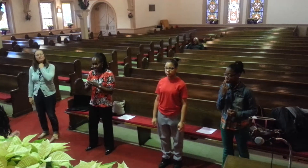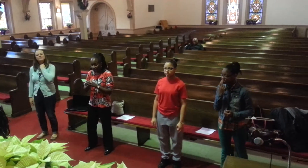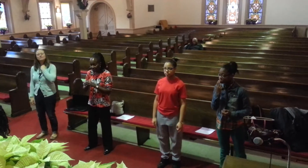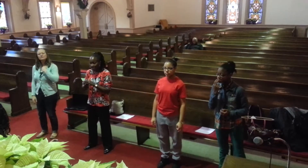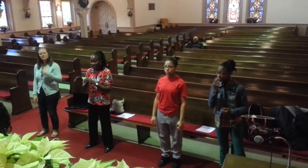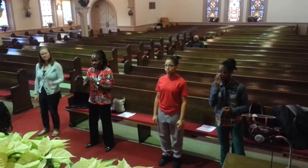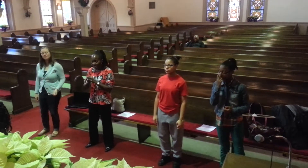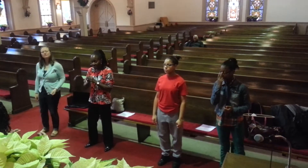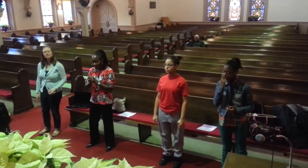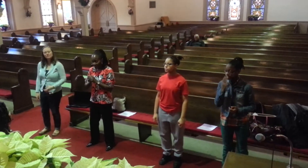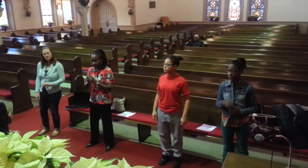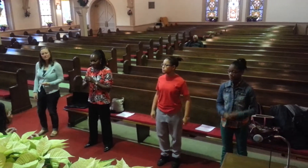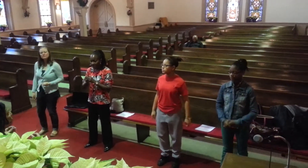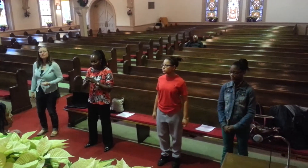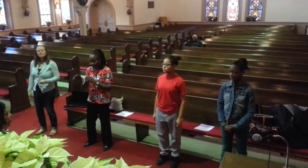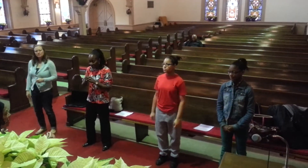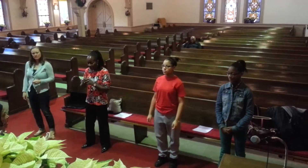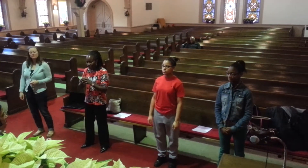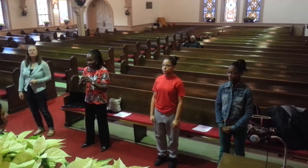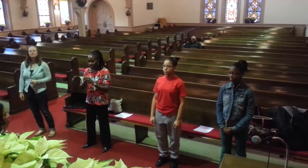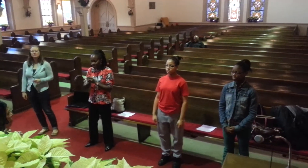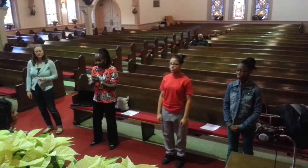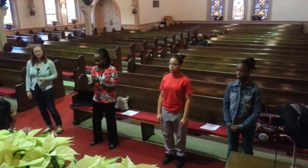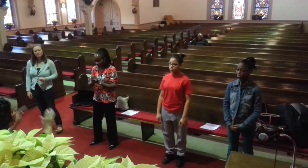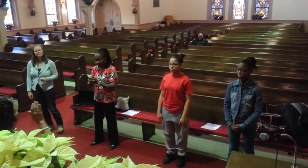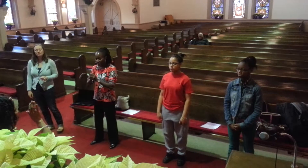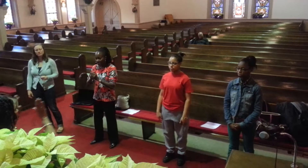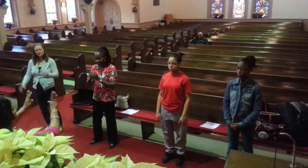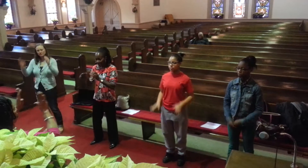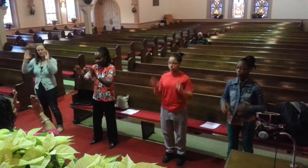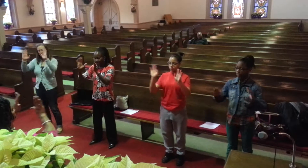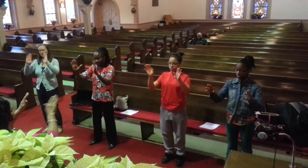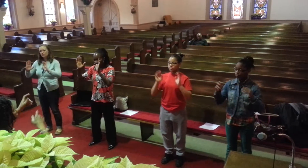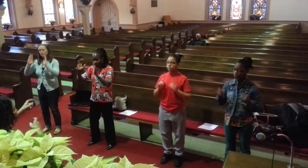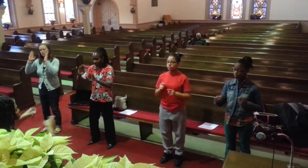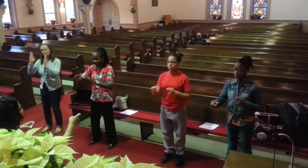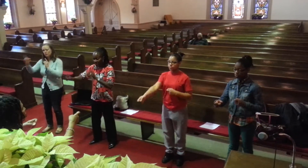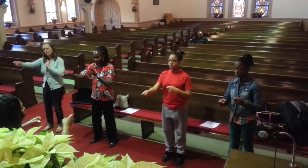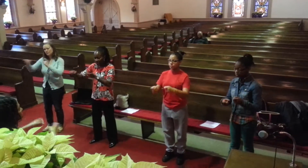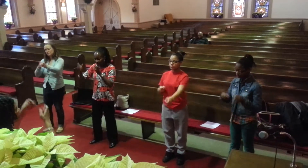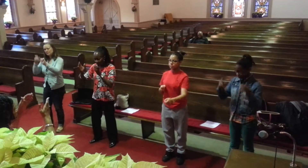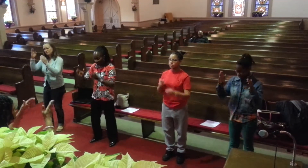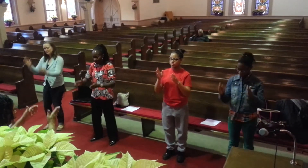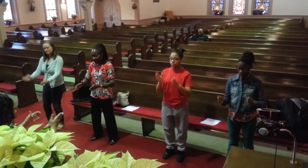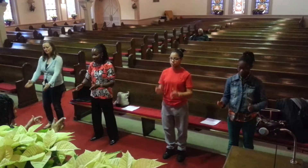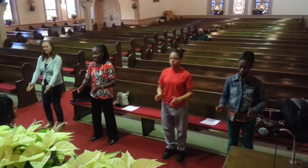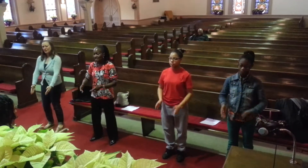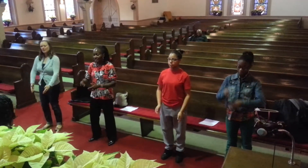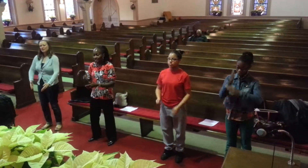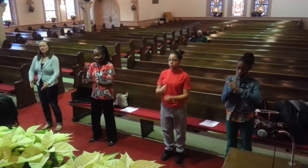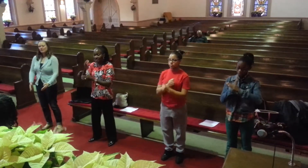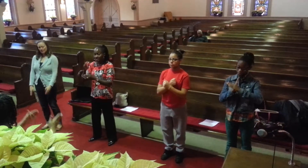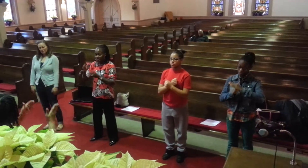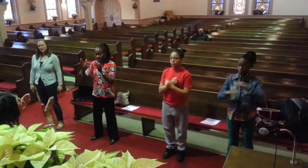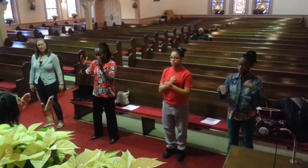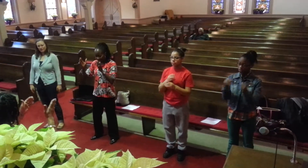stuck. That's why you have to use the music to stay with the music. Awesome ruler. You see how slow